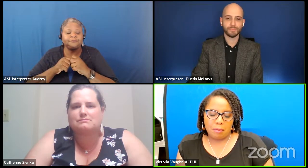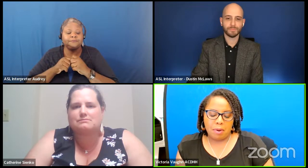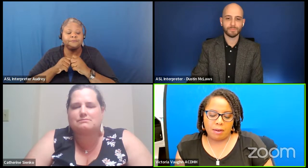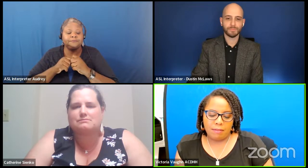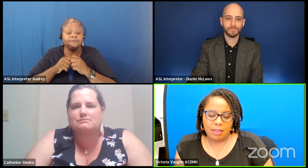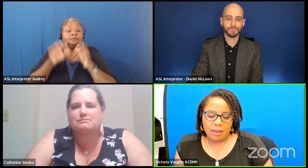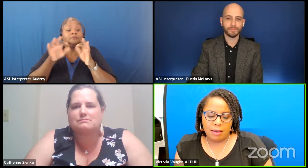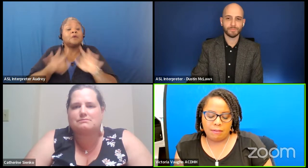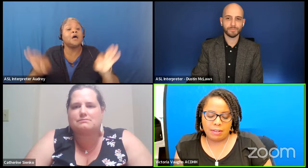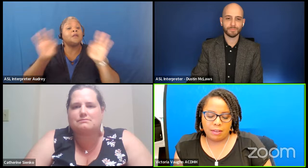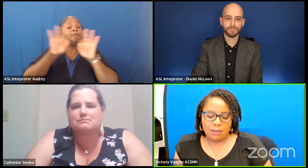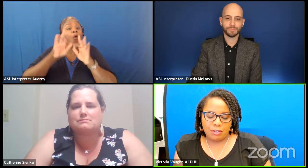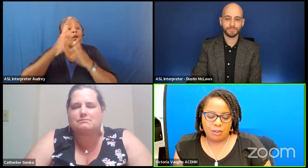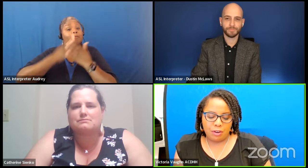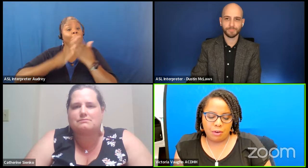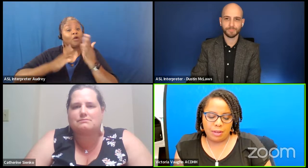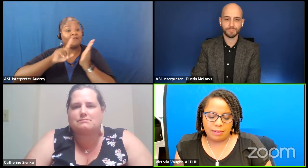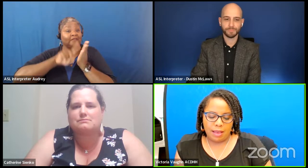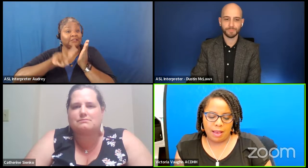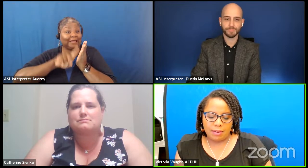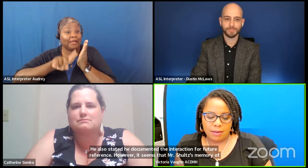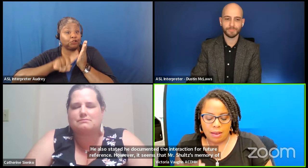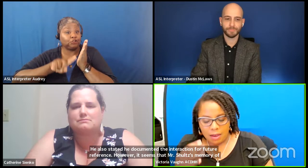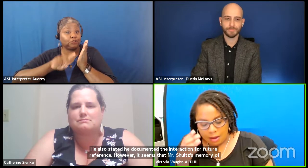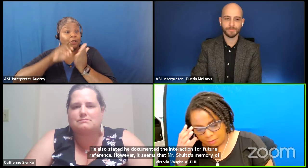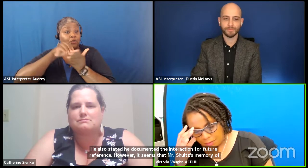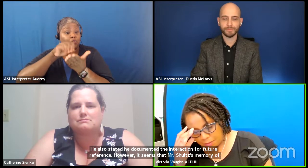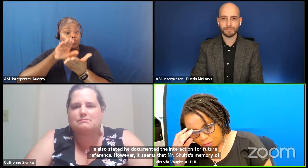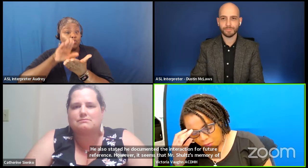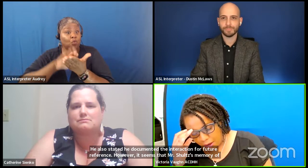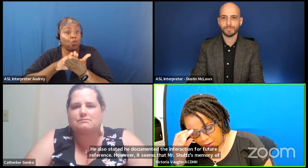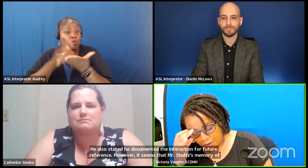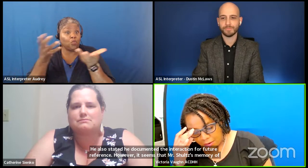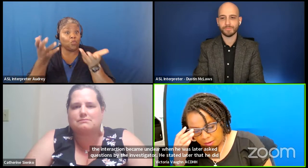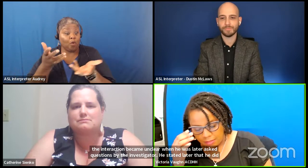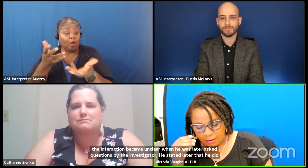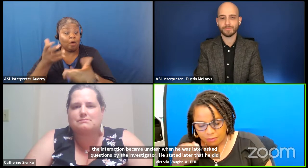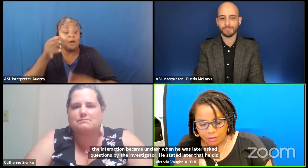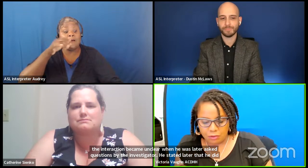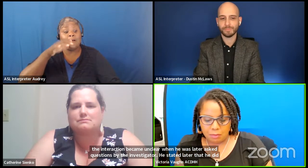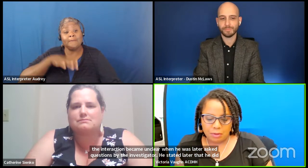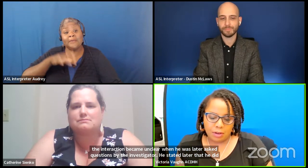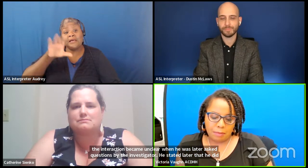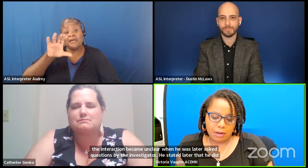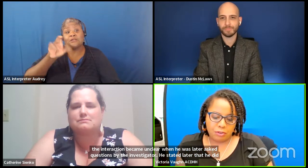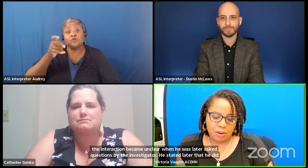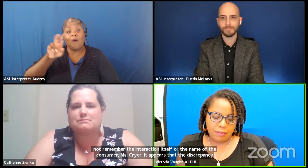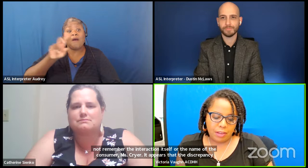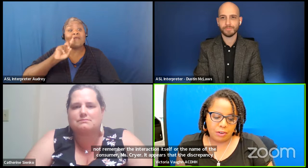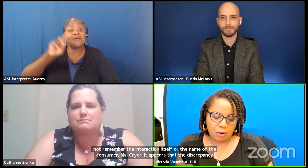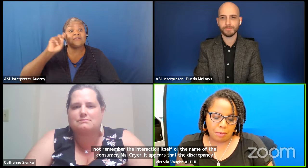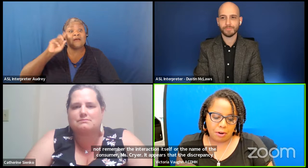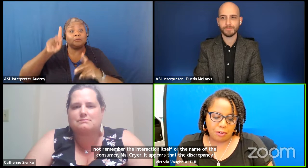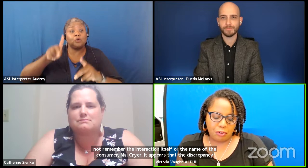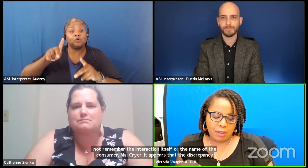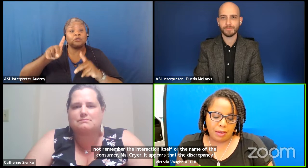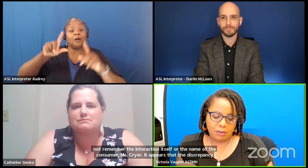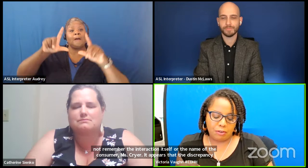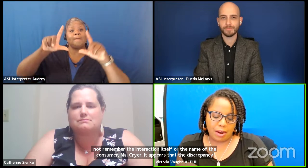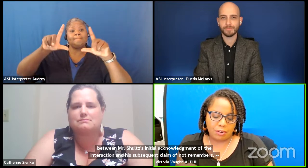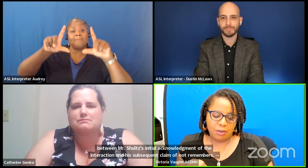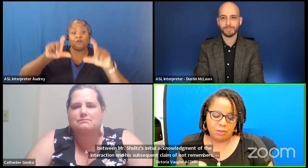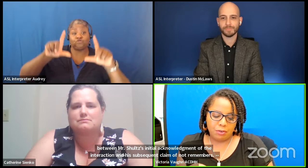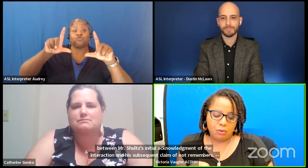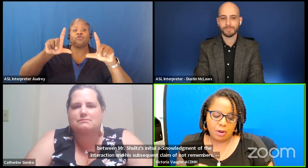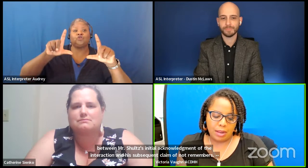An important part of the investigation to note is that Ms. Cryer, the deaf consumer, took a picture of the interpreter during